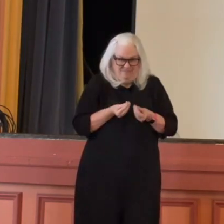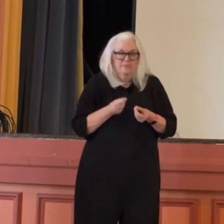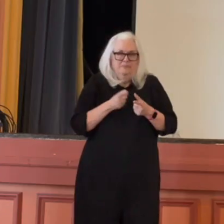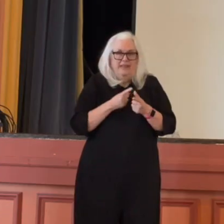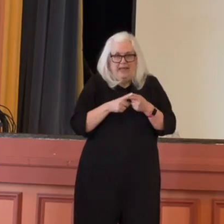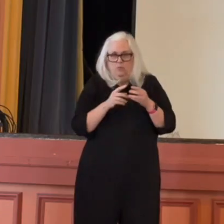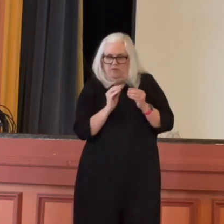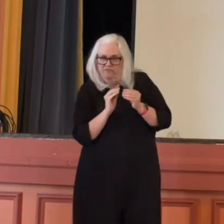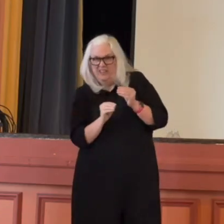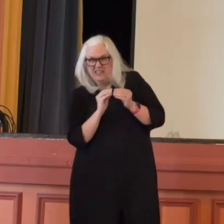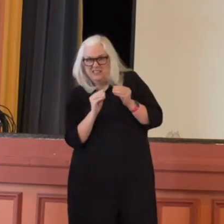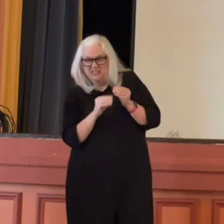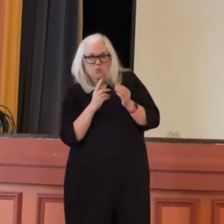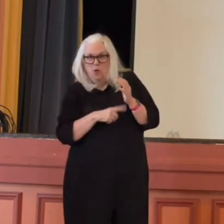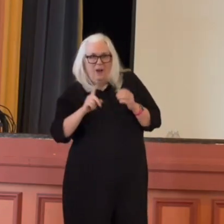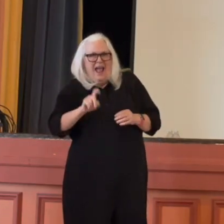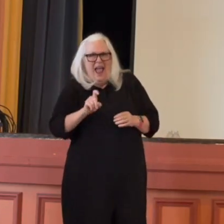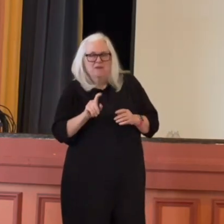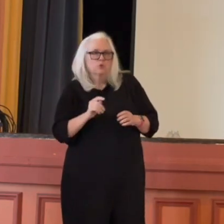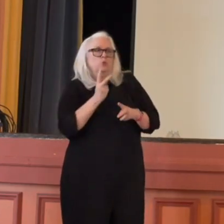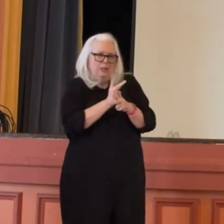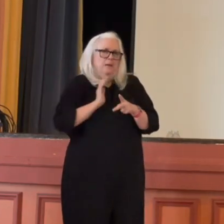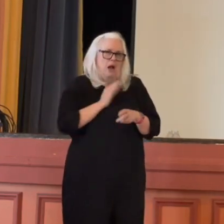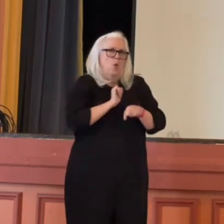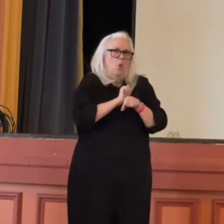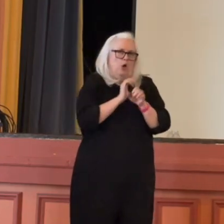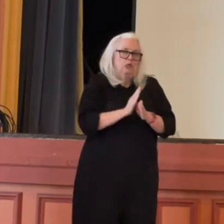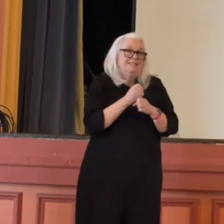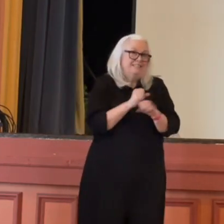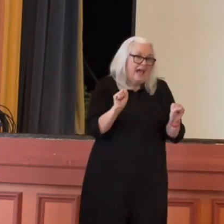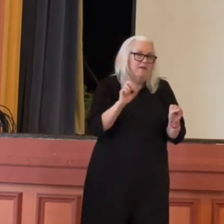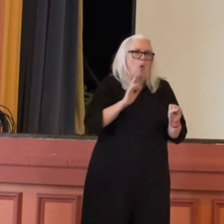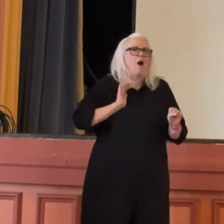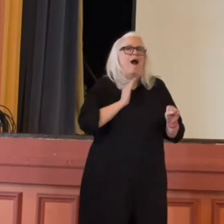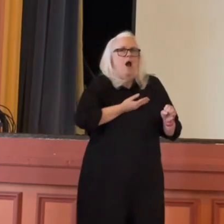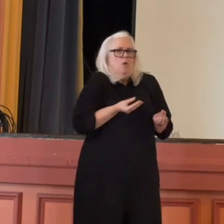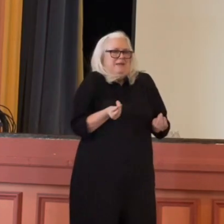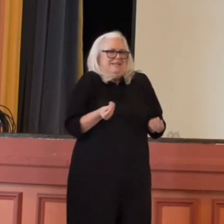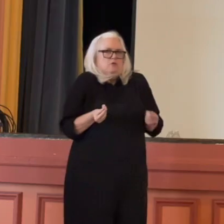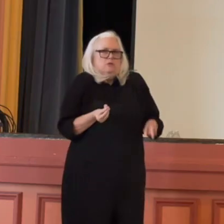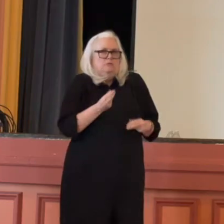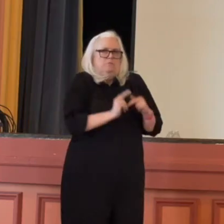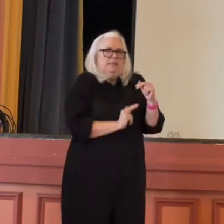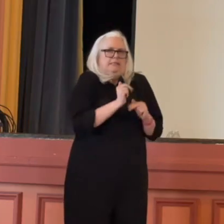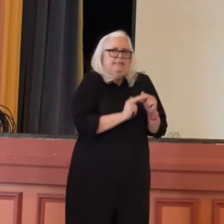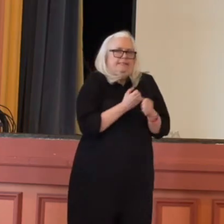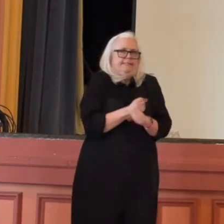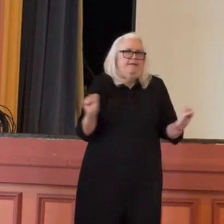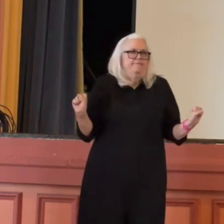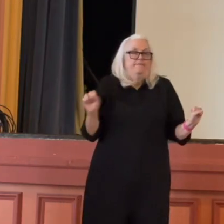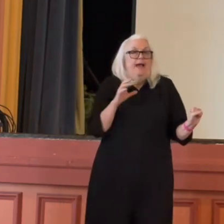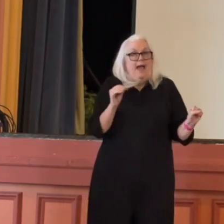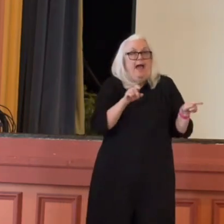kind of secondary to what we need to accomplish and what we have funding and funding